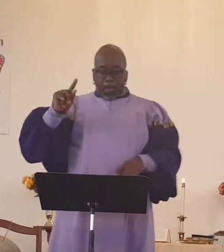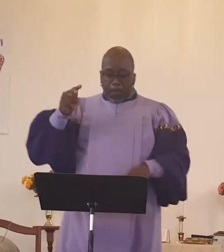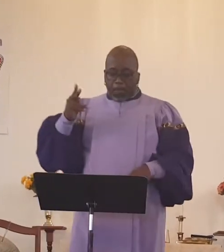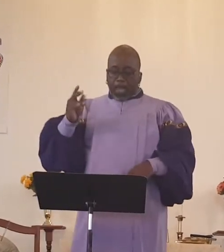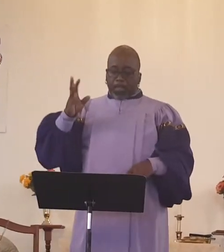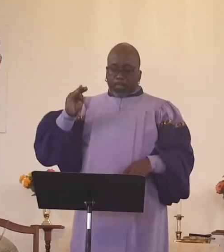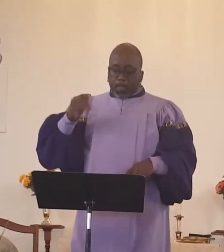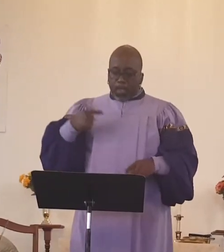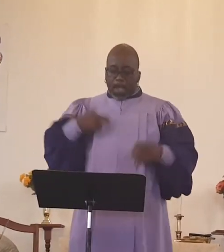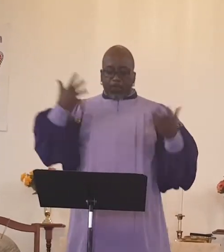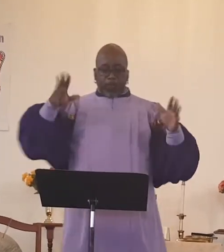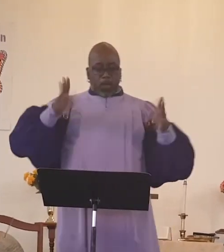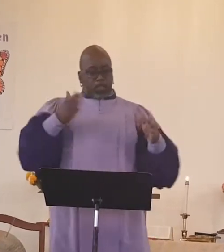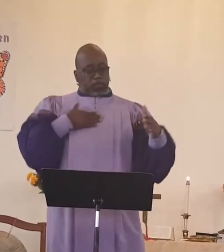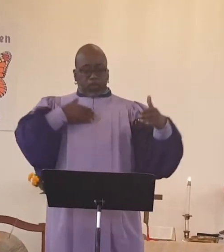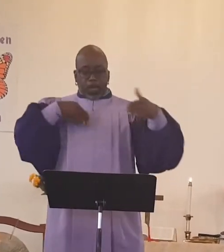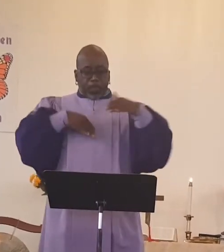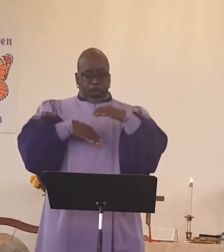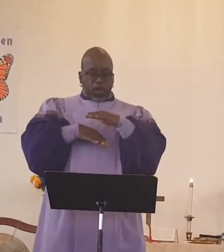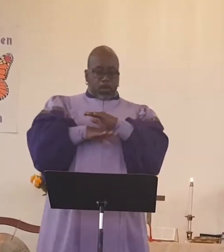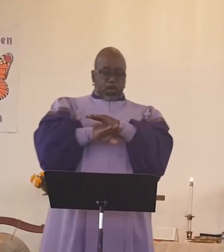earth. Bethlehem, I finished my